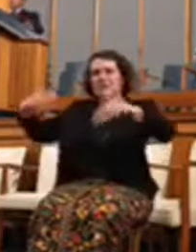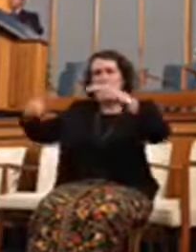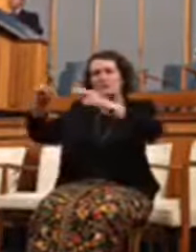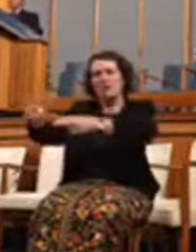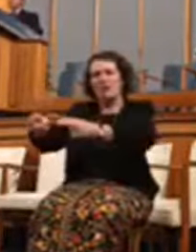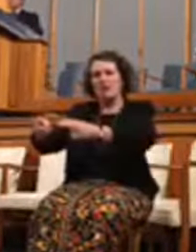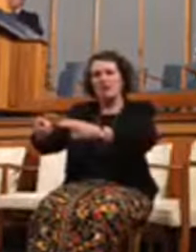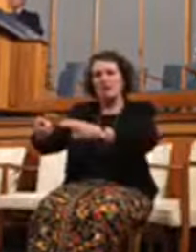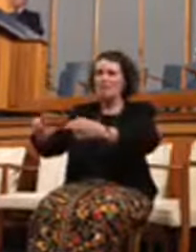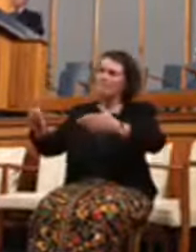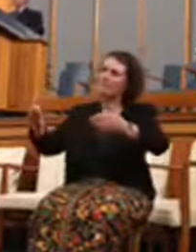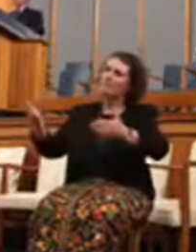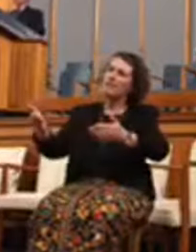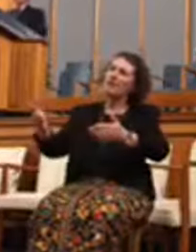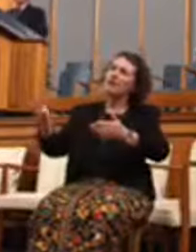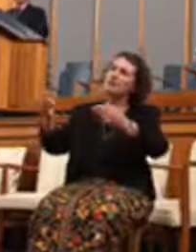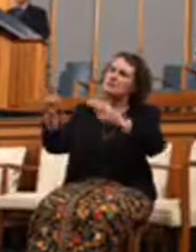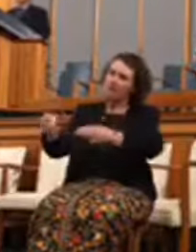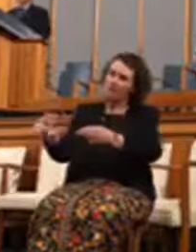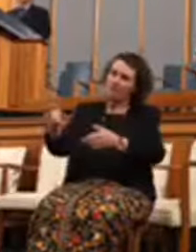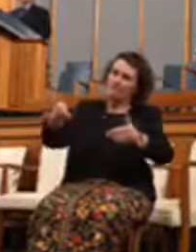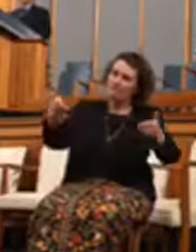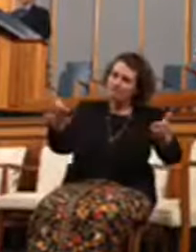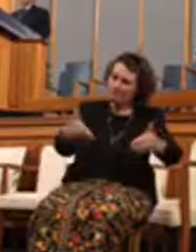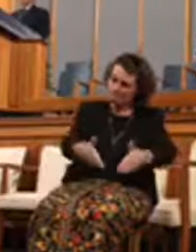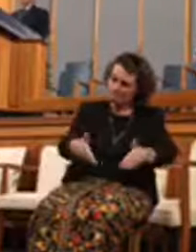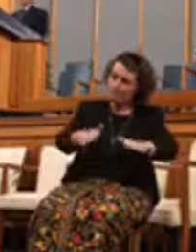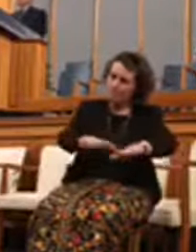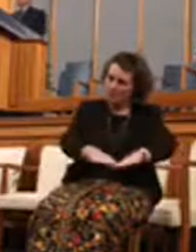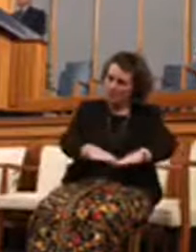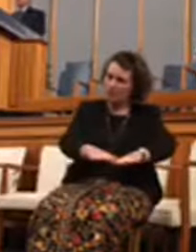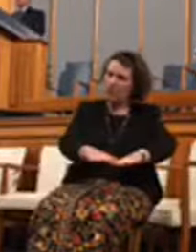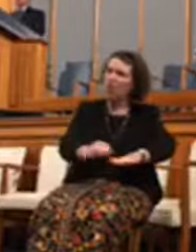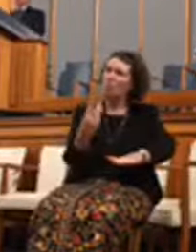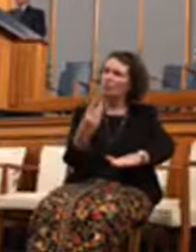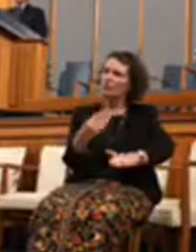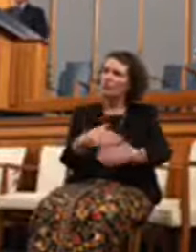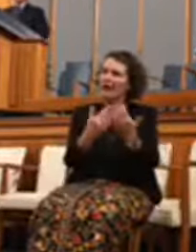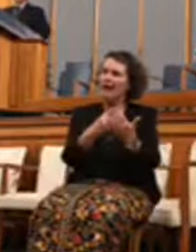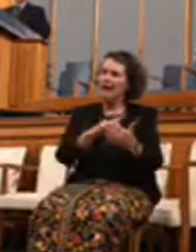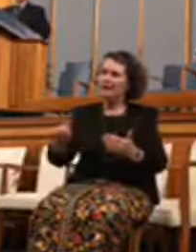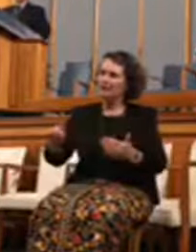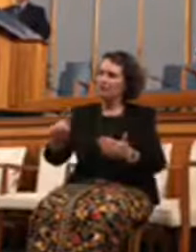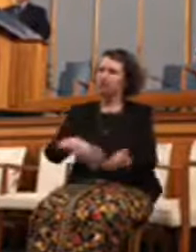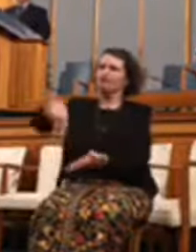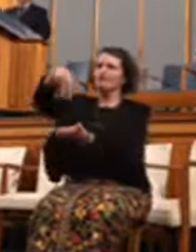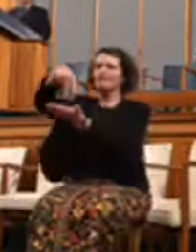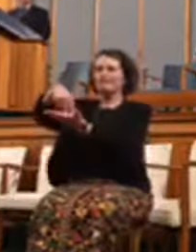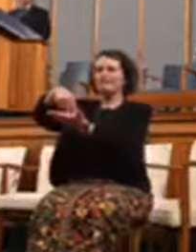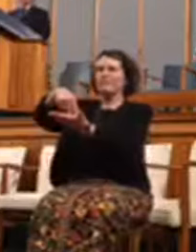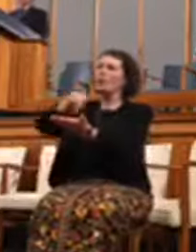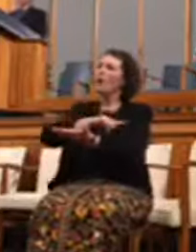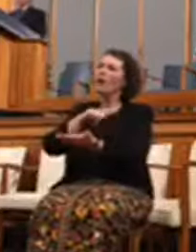Why? Because he's immortal. He's immortal. He's the life, he's life